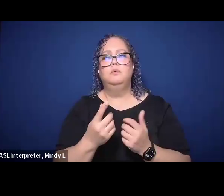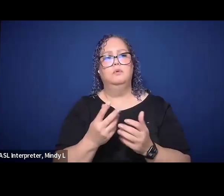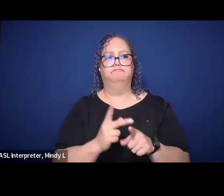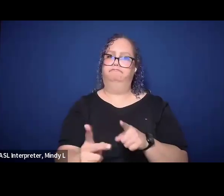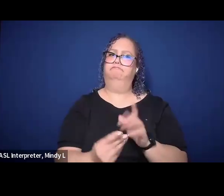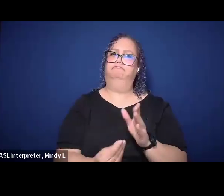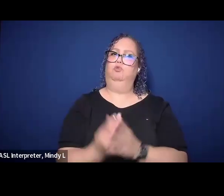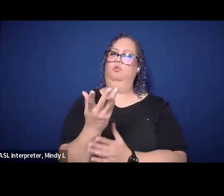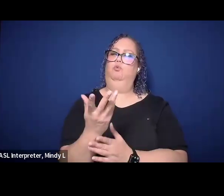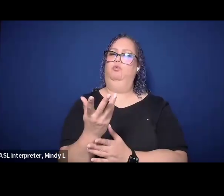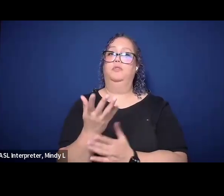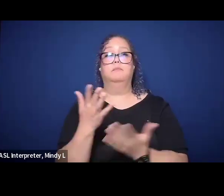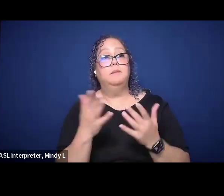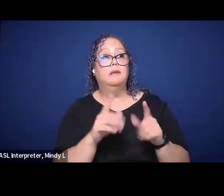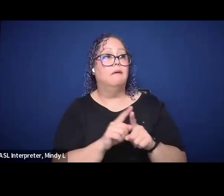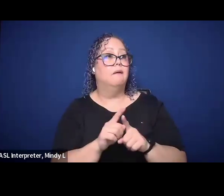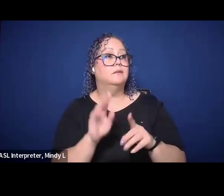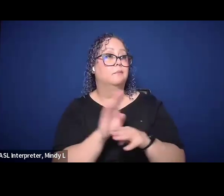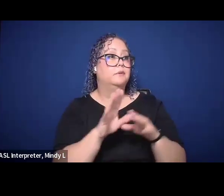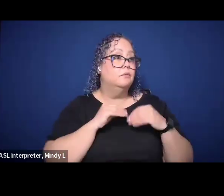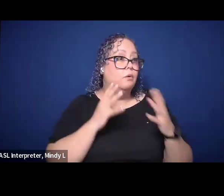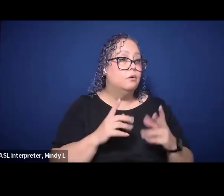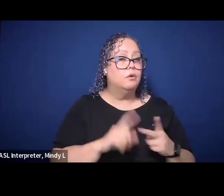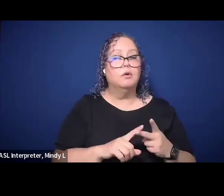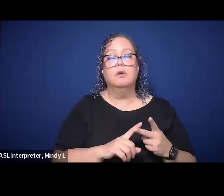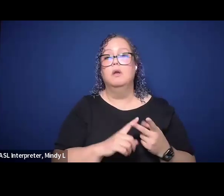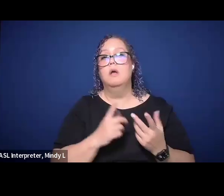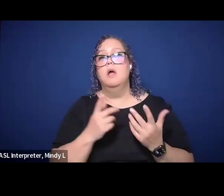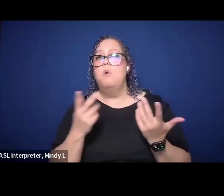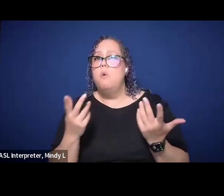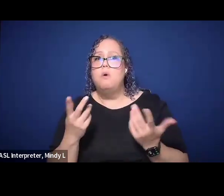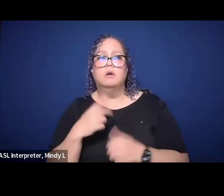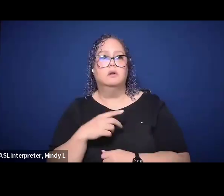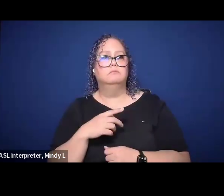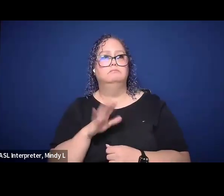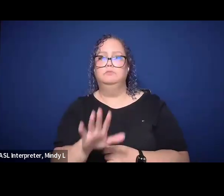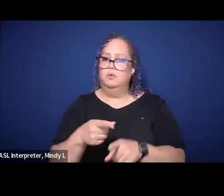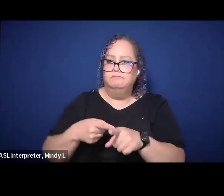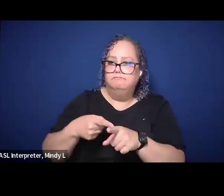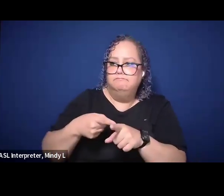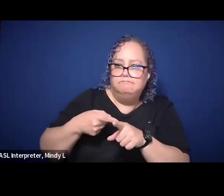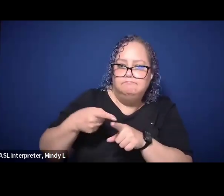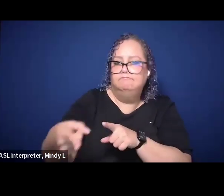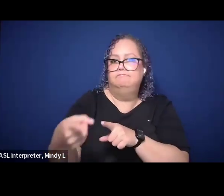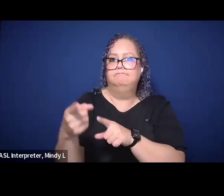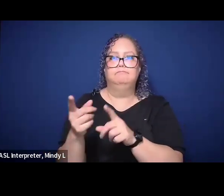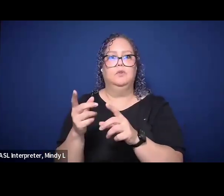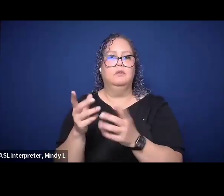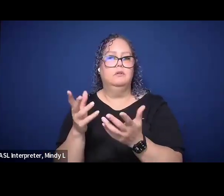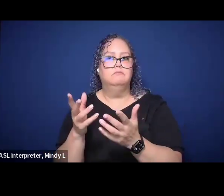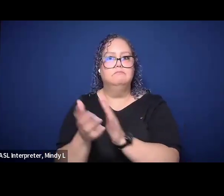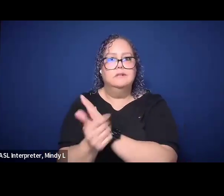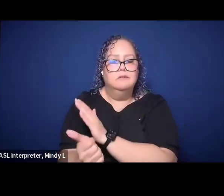what helps you grow as an entrepreneur, as a business owner, and what helps you grow in your specialty. So for me, that looks